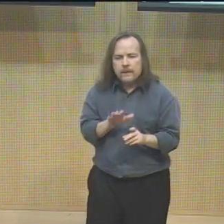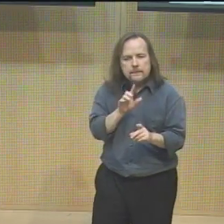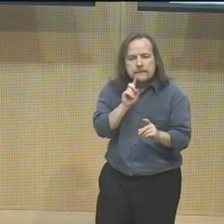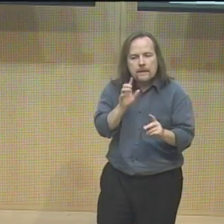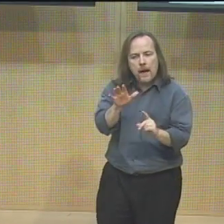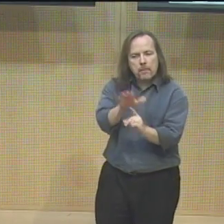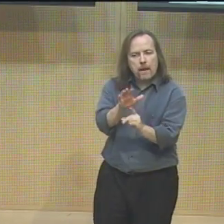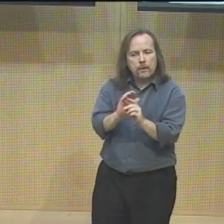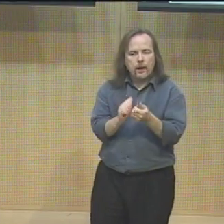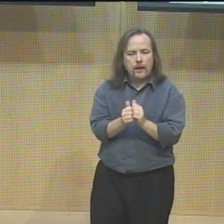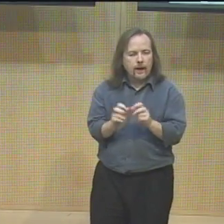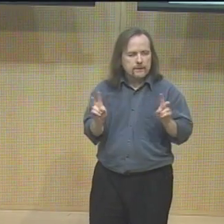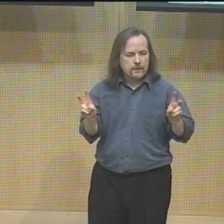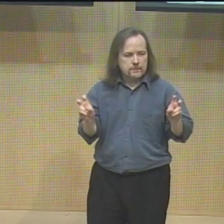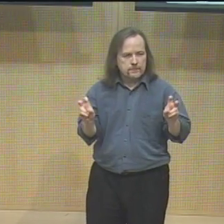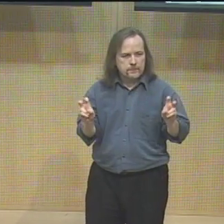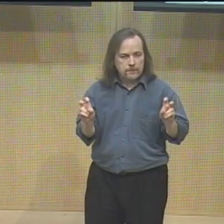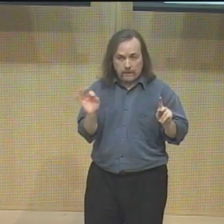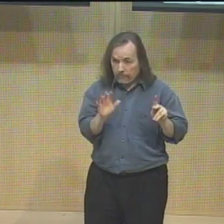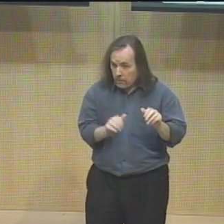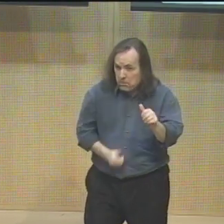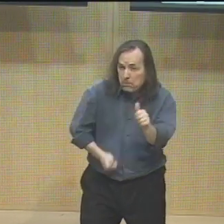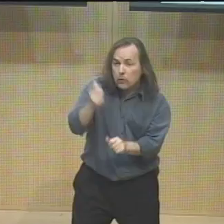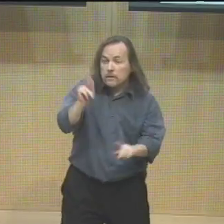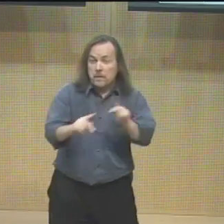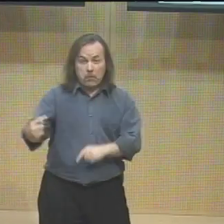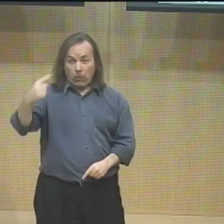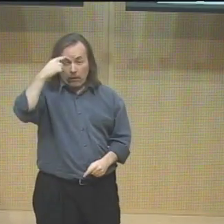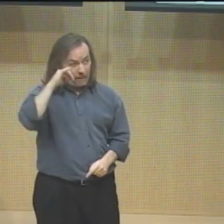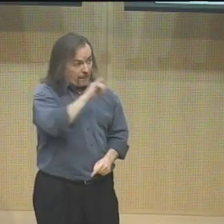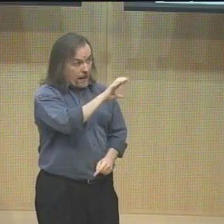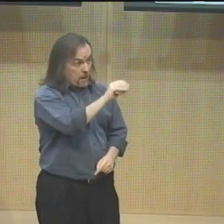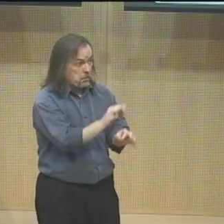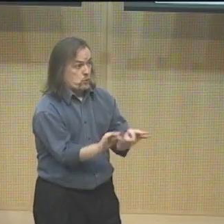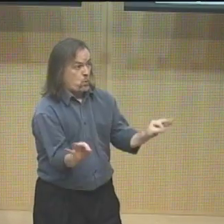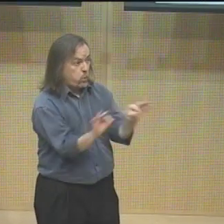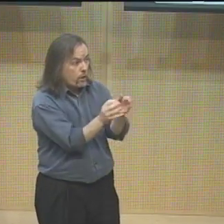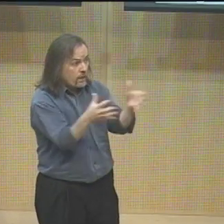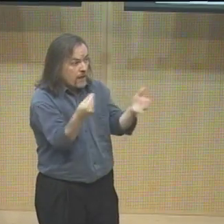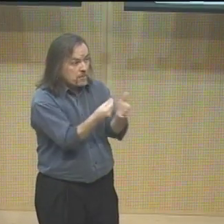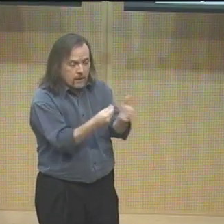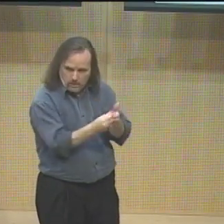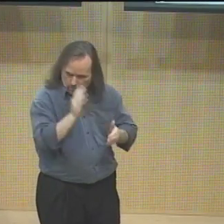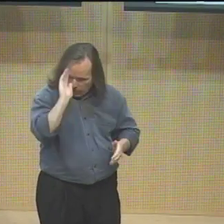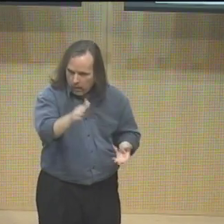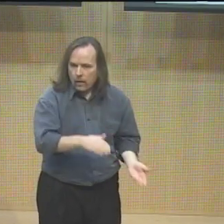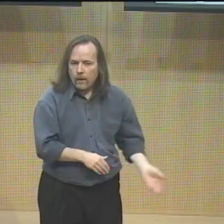the price goes down. If companies seem to be worth it, then the price goes up.